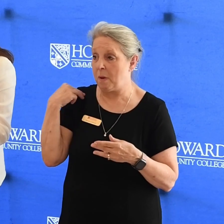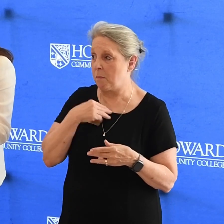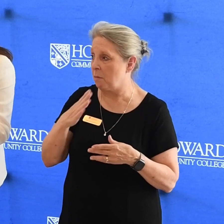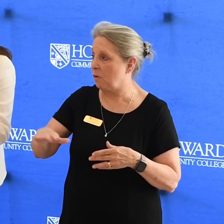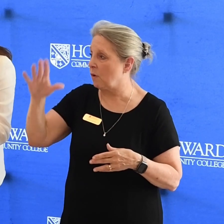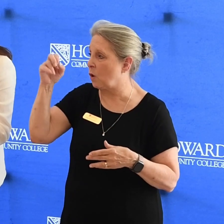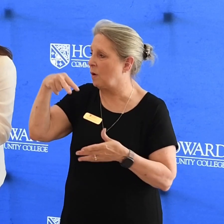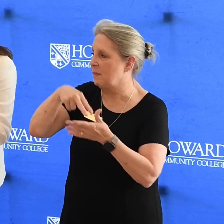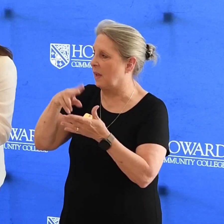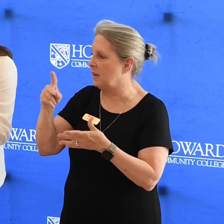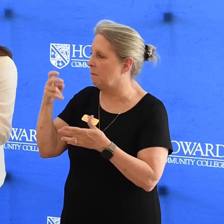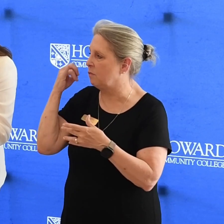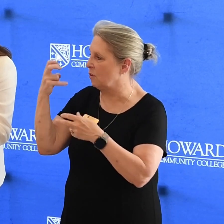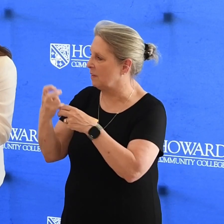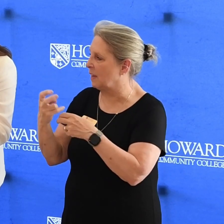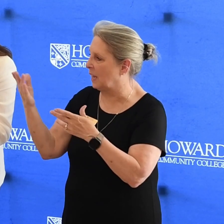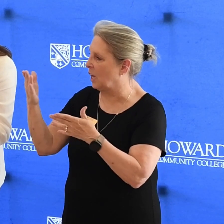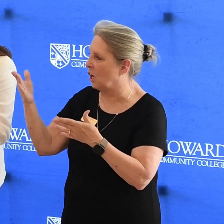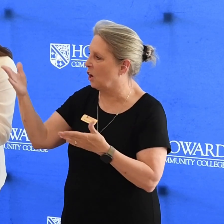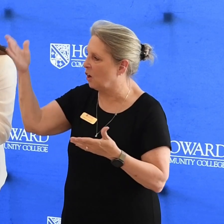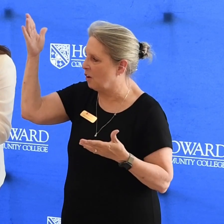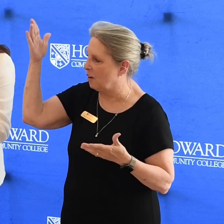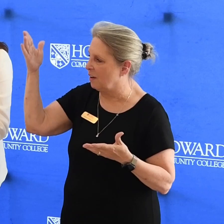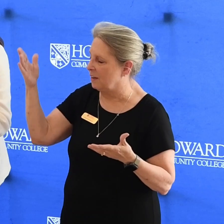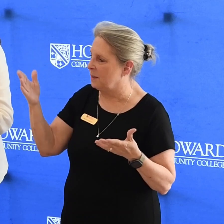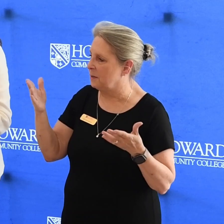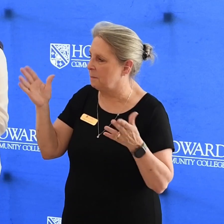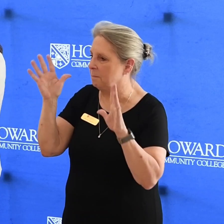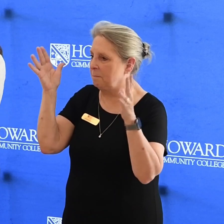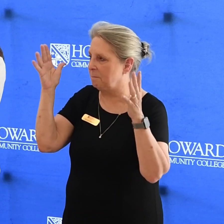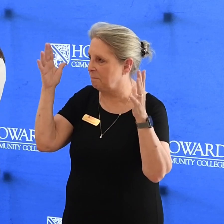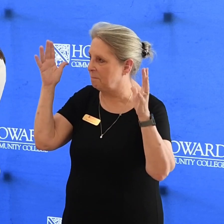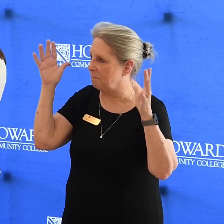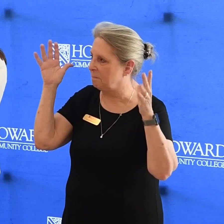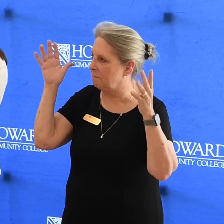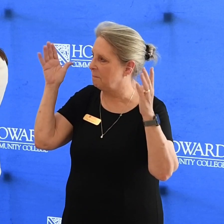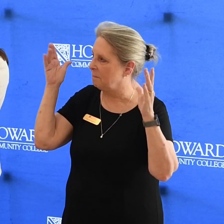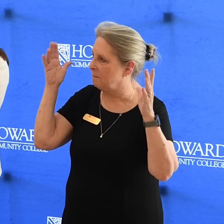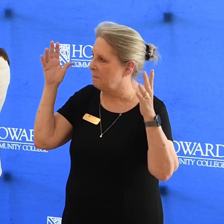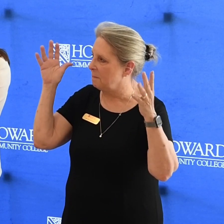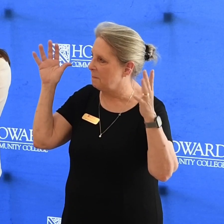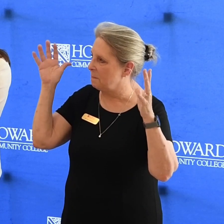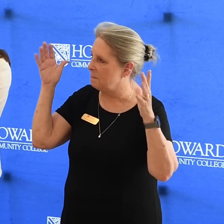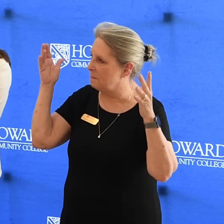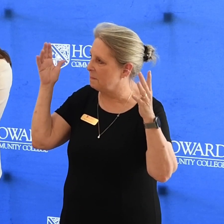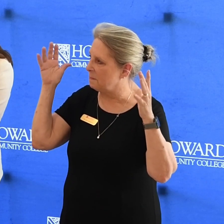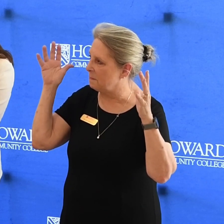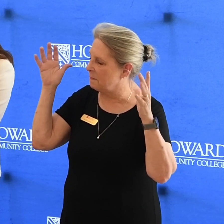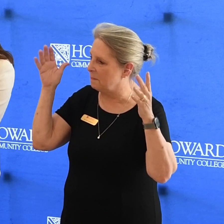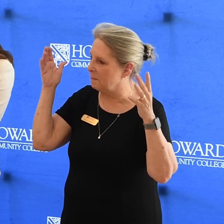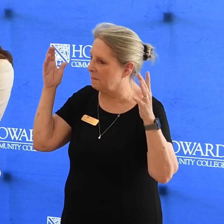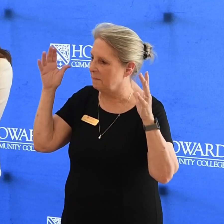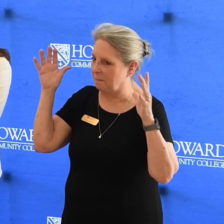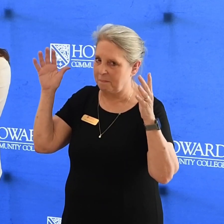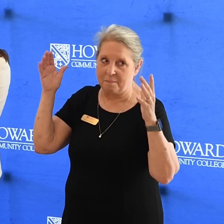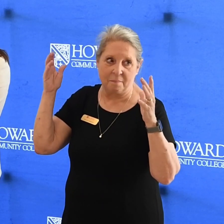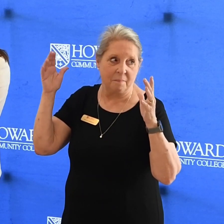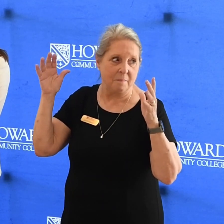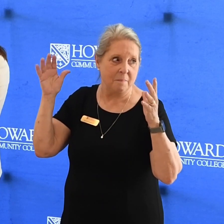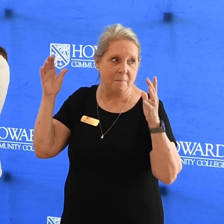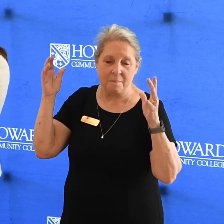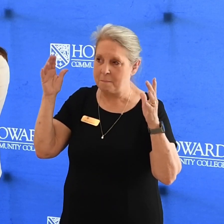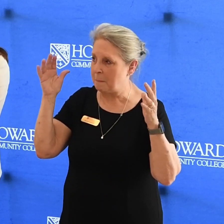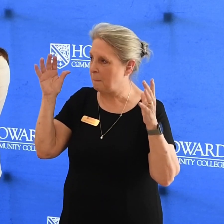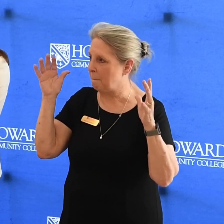hand, or stand up if you're sitting. Stand up. Let's go. Thank you, thank you. Thank you, thank you.